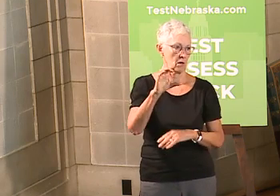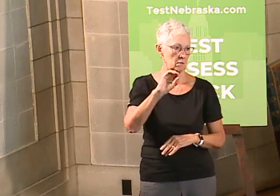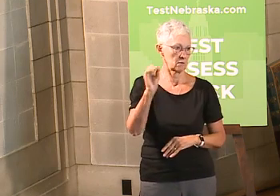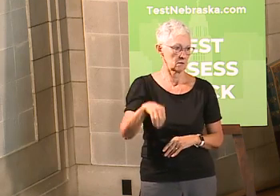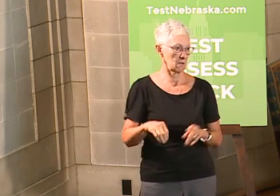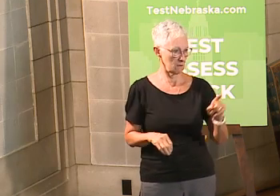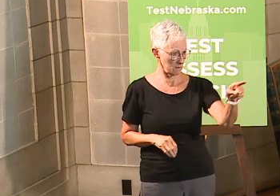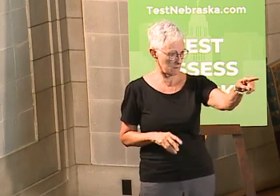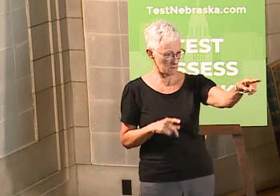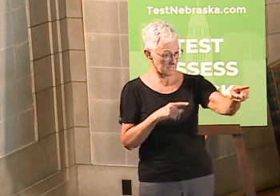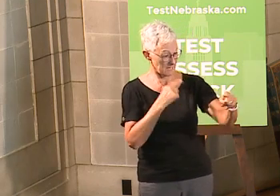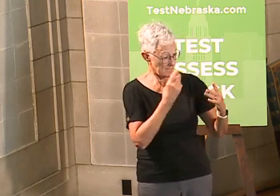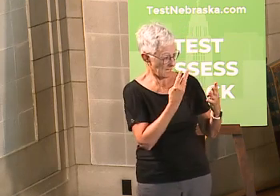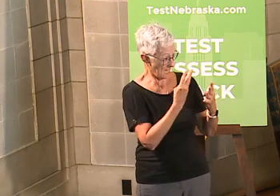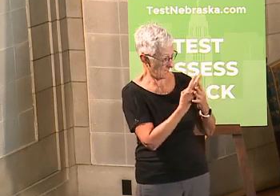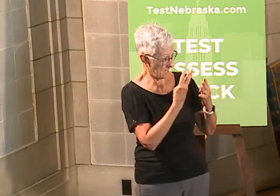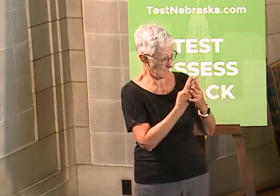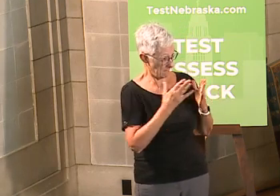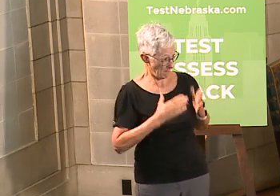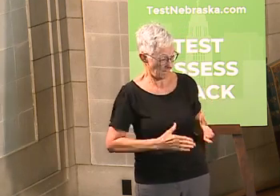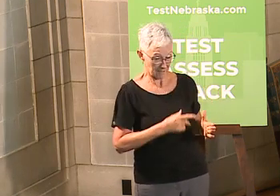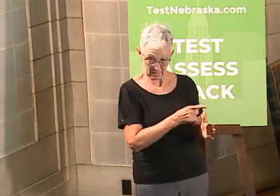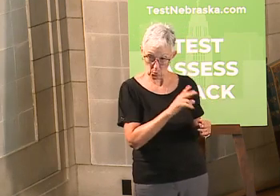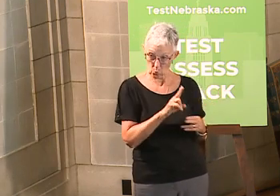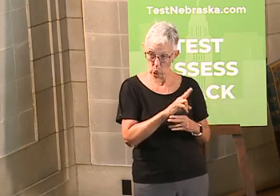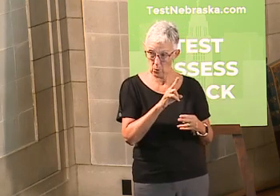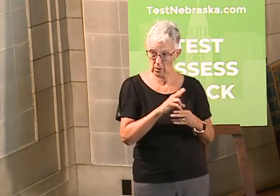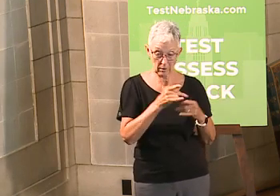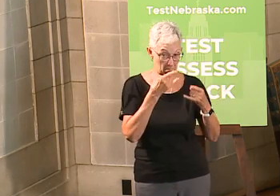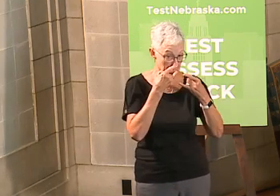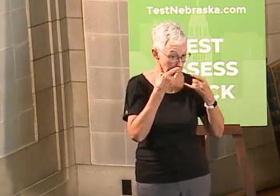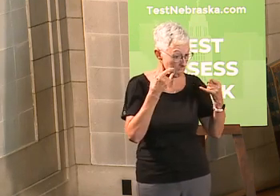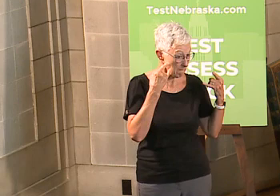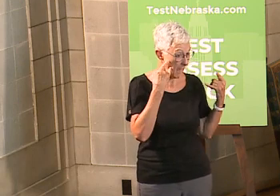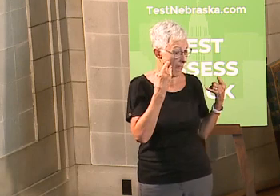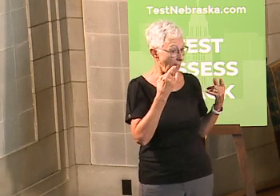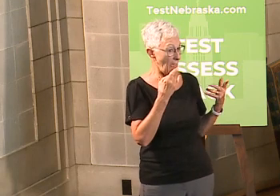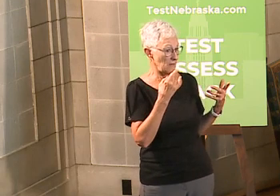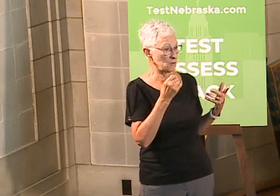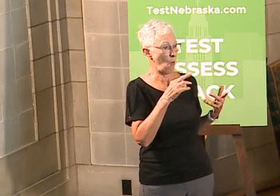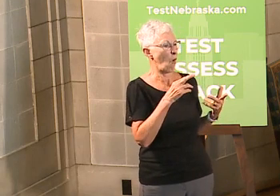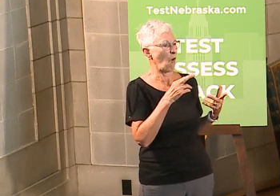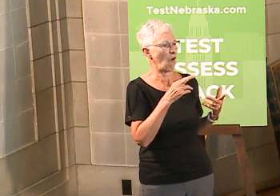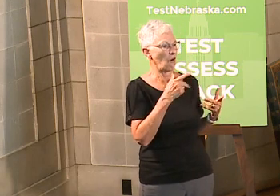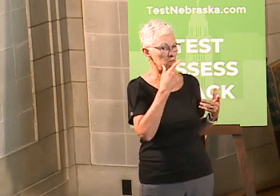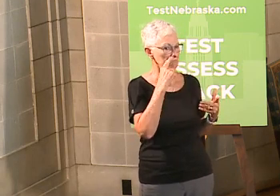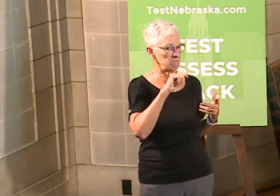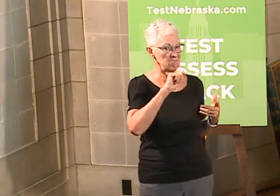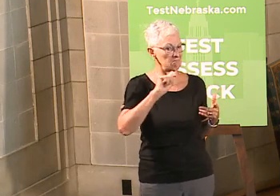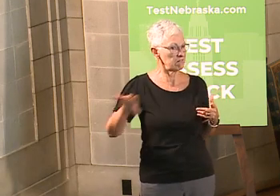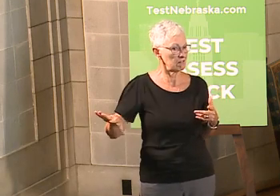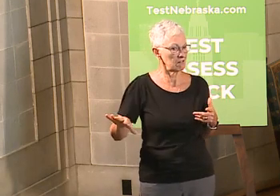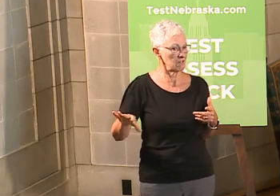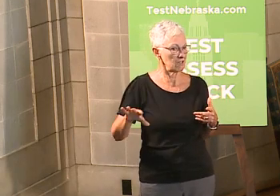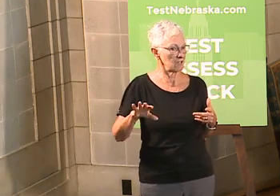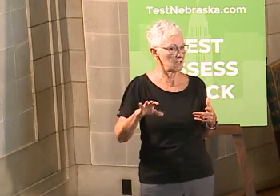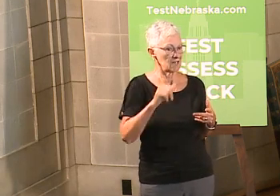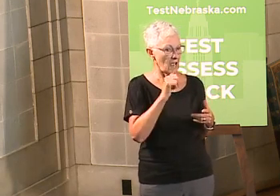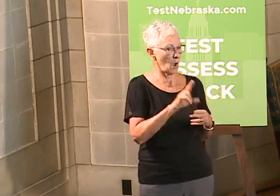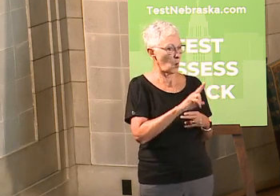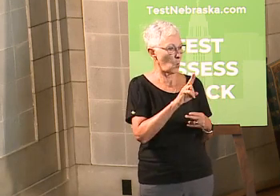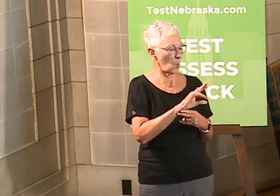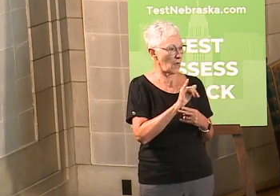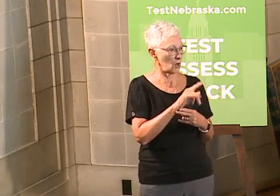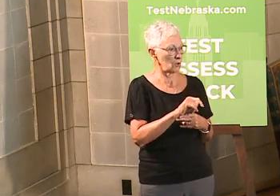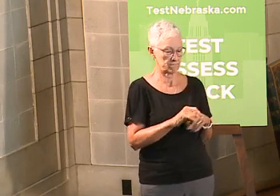masks less, or are they adhering to the mask wearing? So again, when it comes to the inmates' behavior, a lot of it's got to be voluntary.